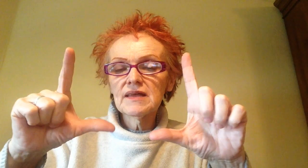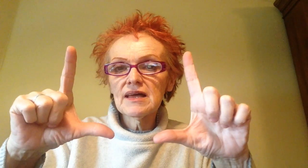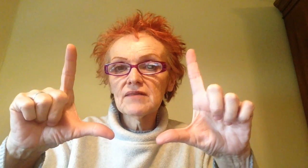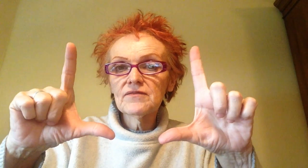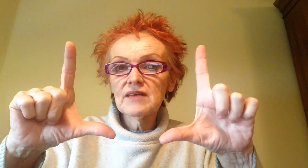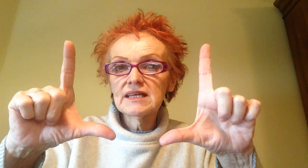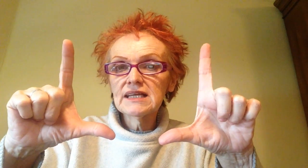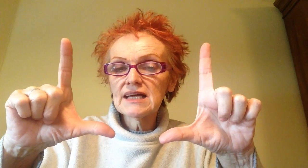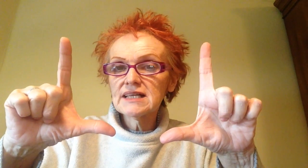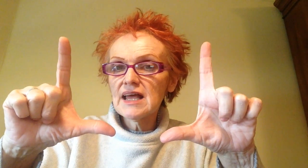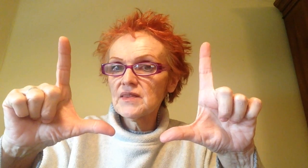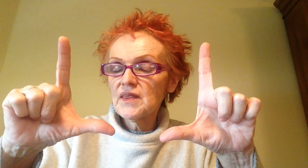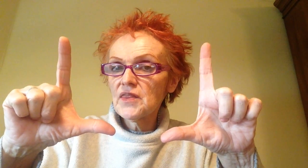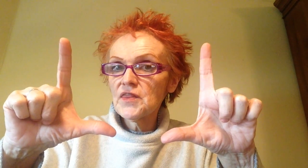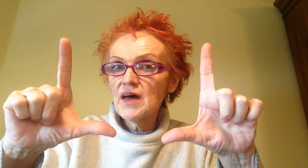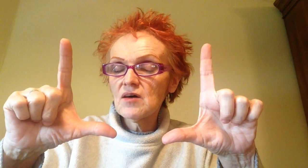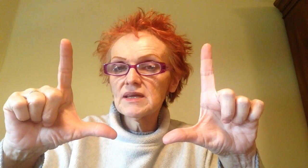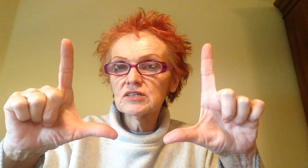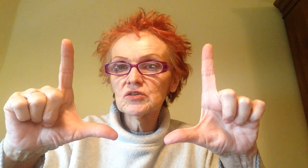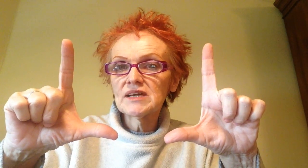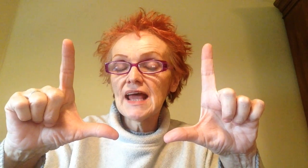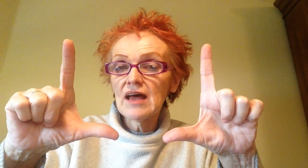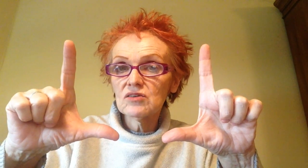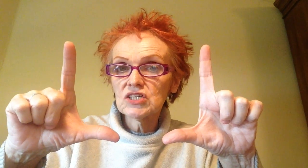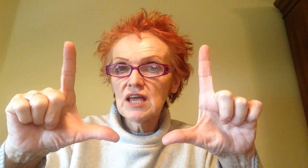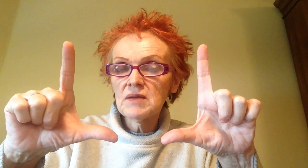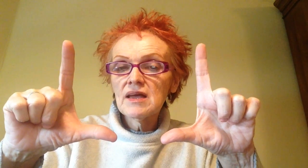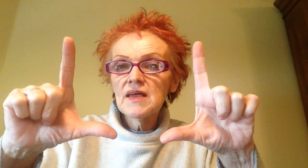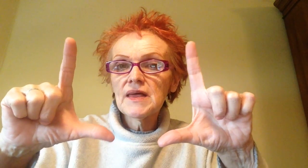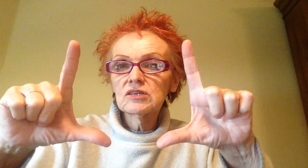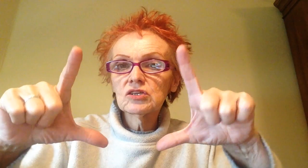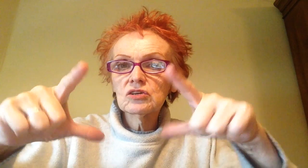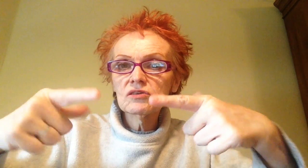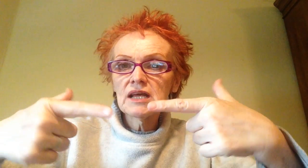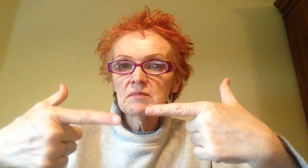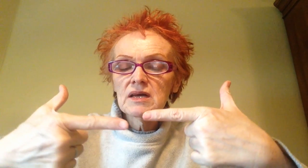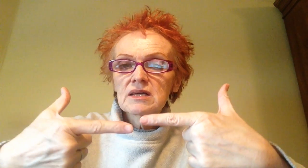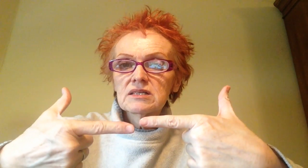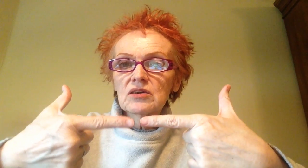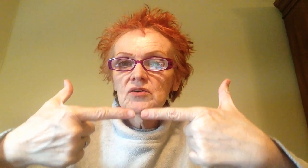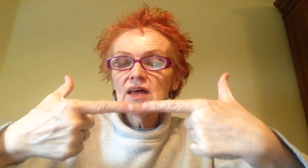the index and the thumb into an L shape, and then turn them so that